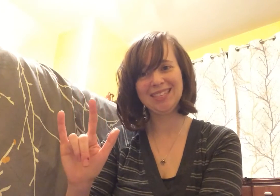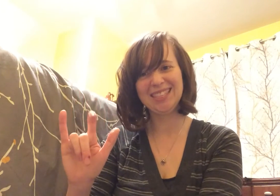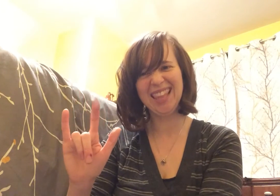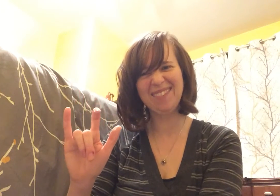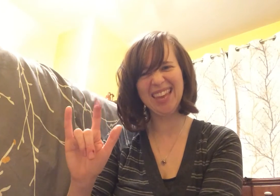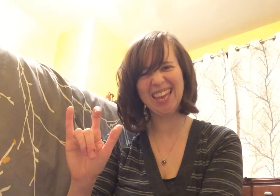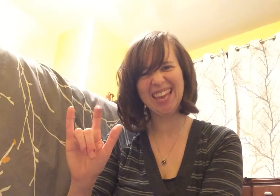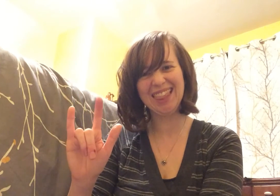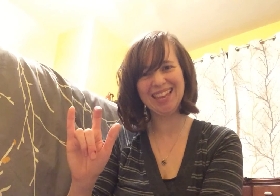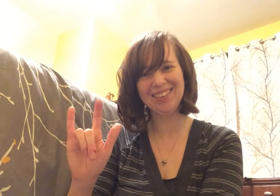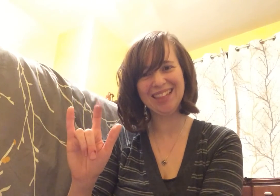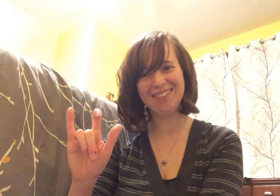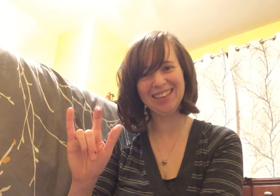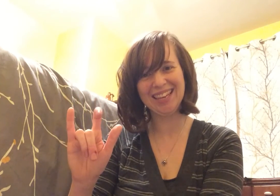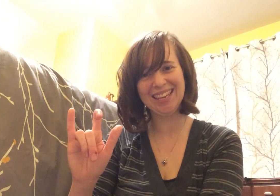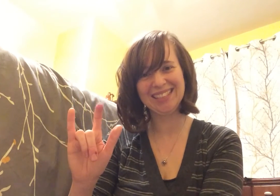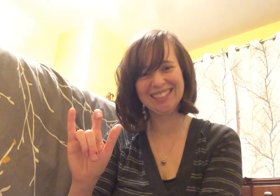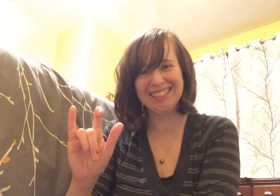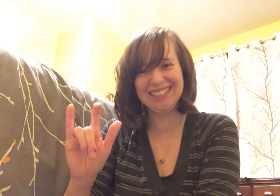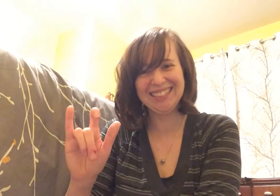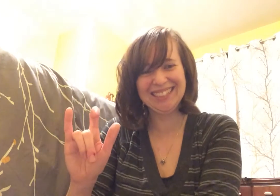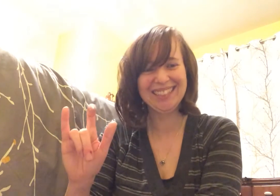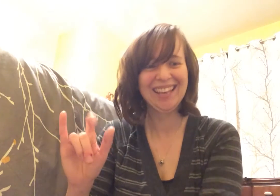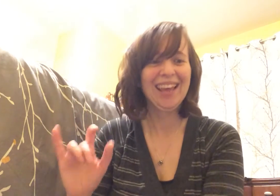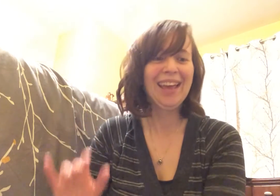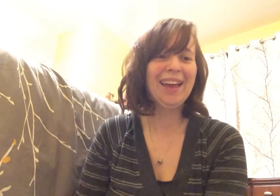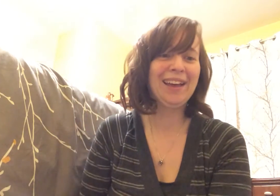is love ya, love ya, love ya.